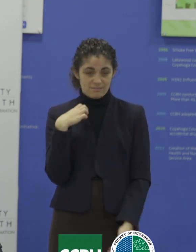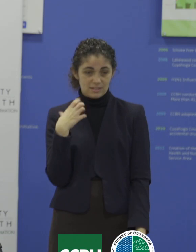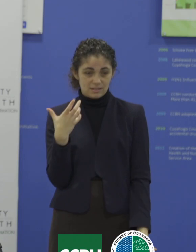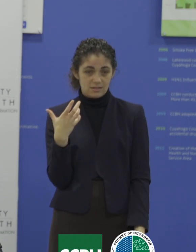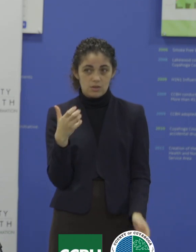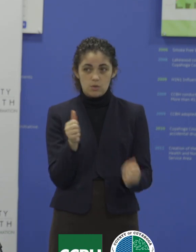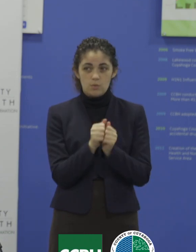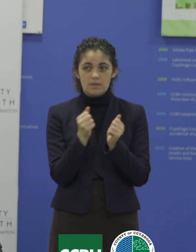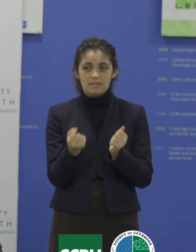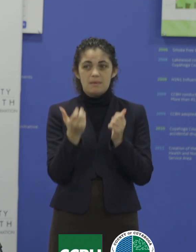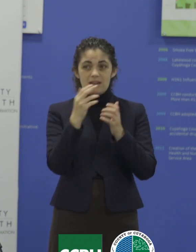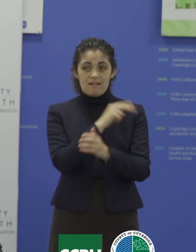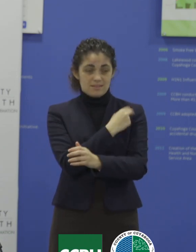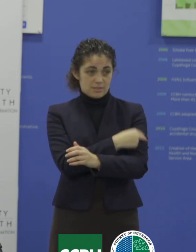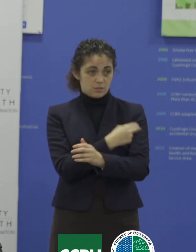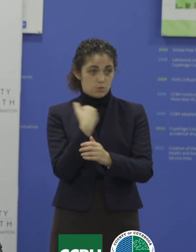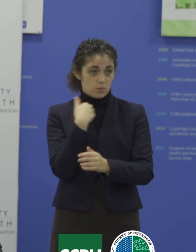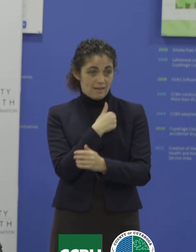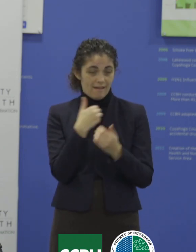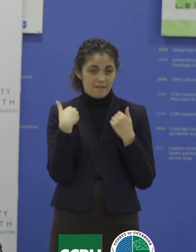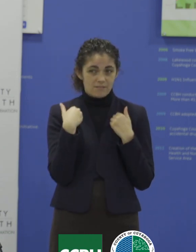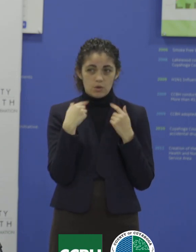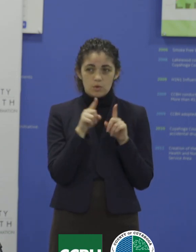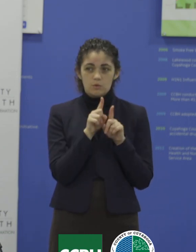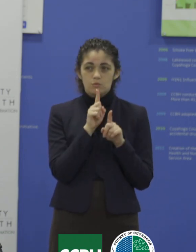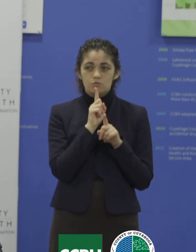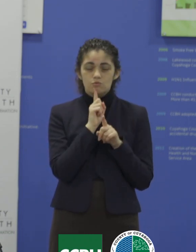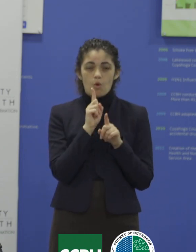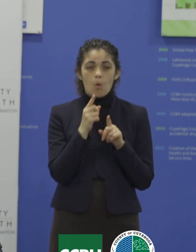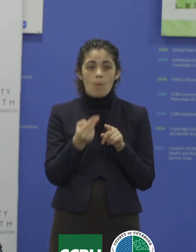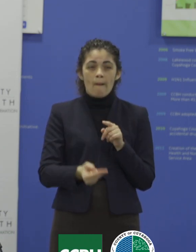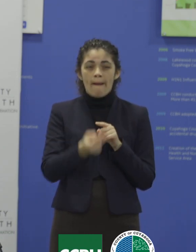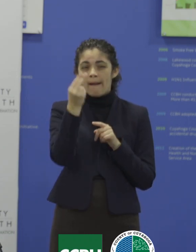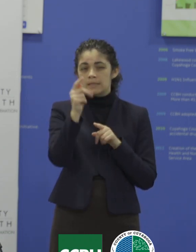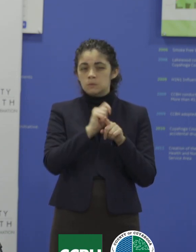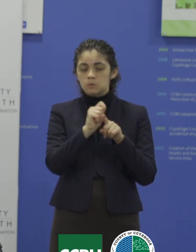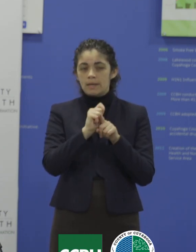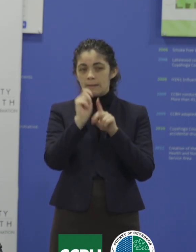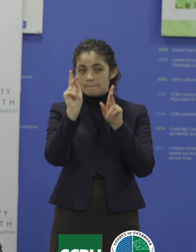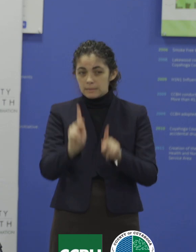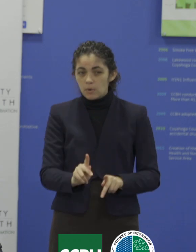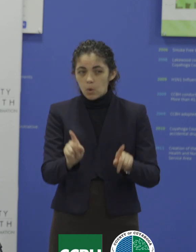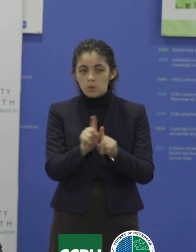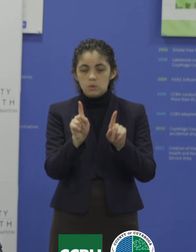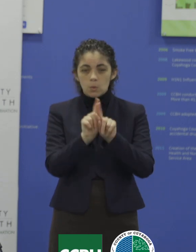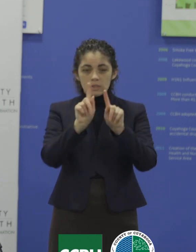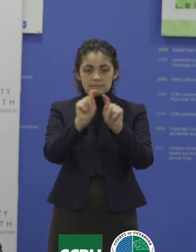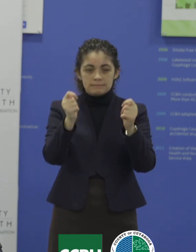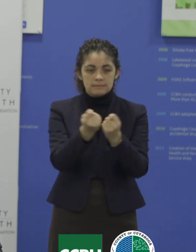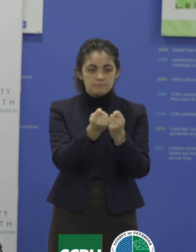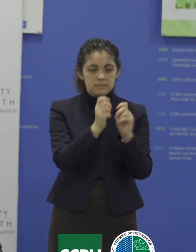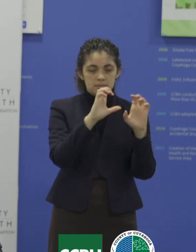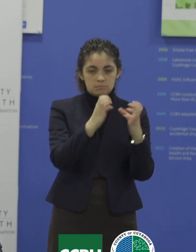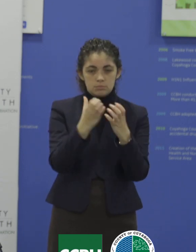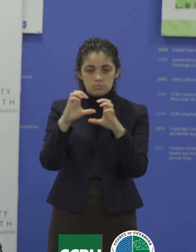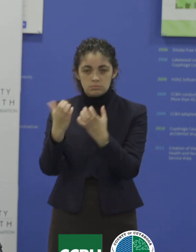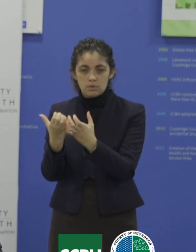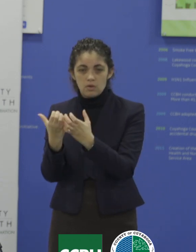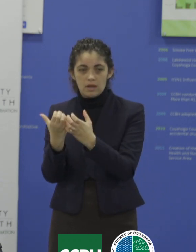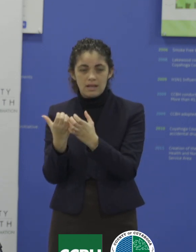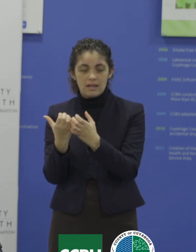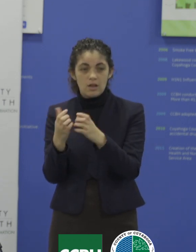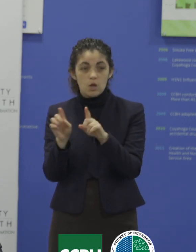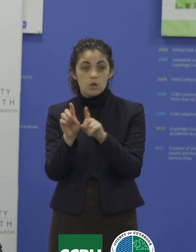with the number of hospitals, the number of highly trained medical professionals and teams, and the number of physical units